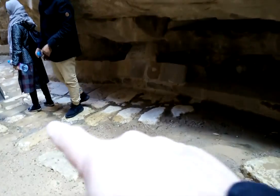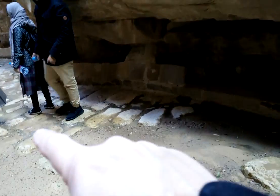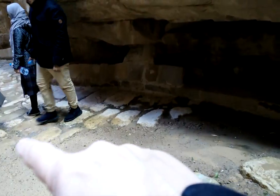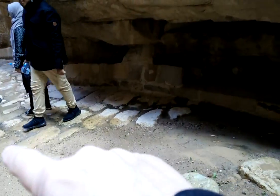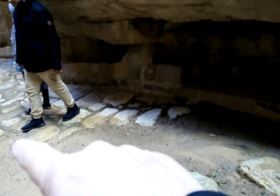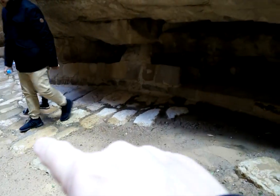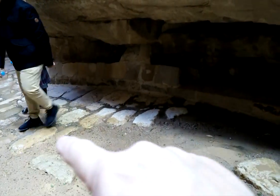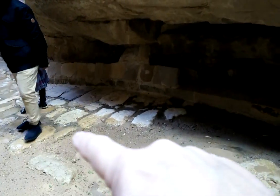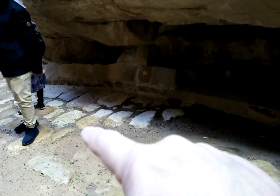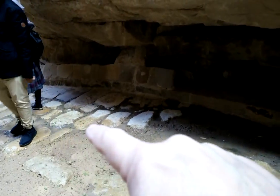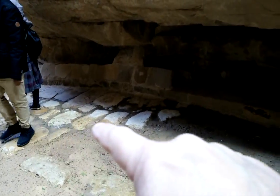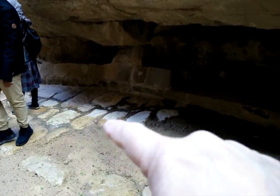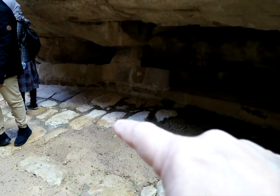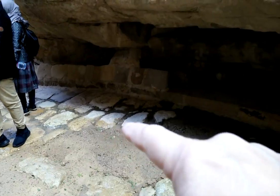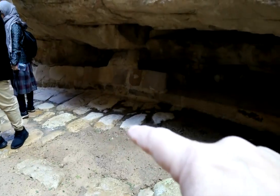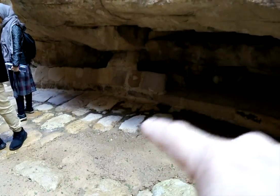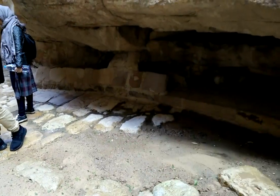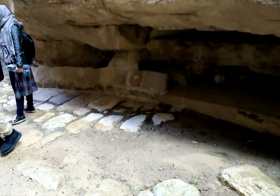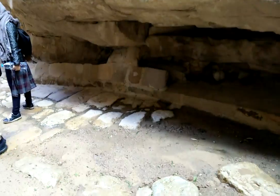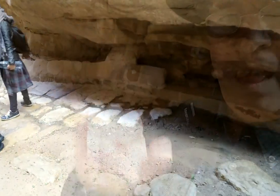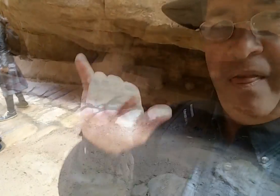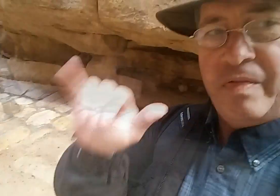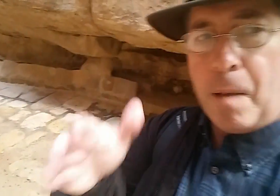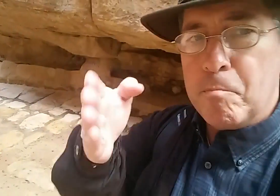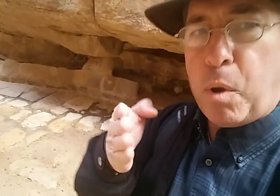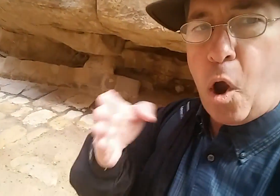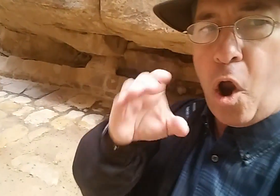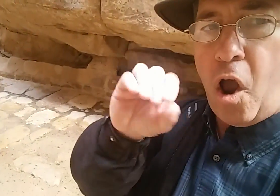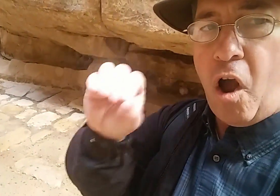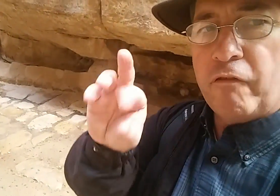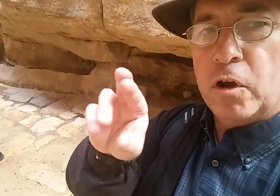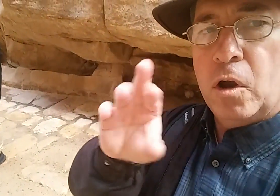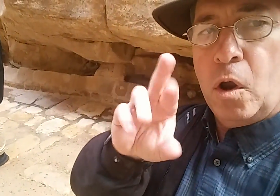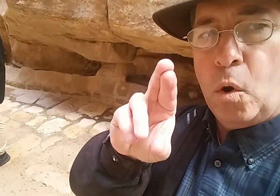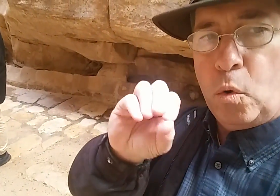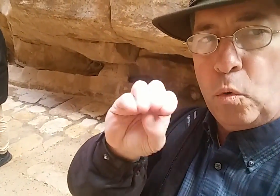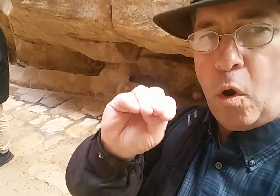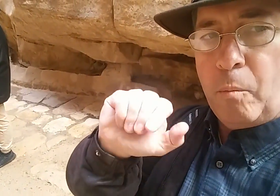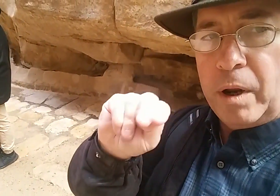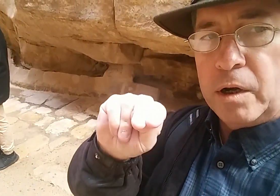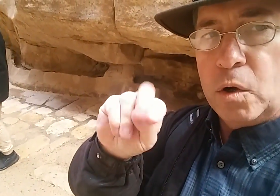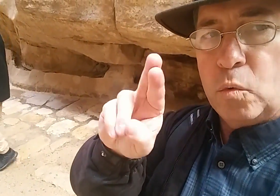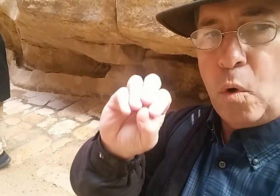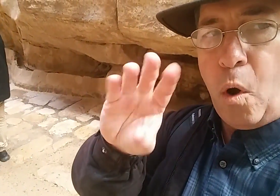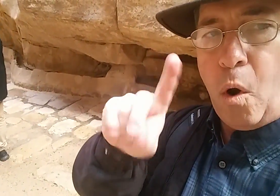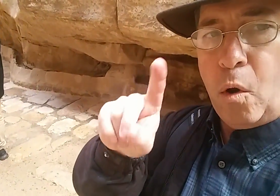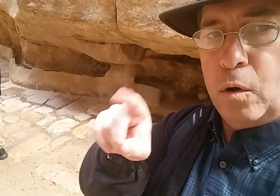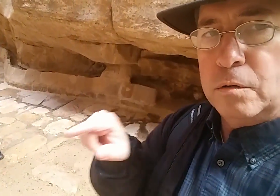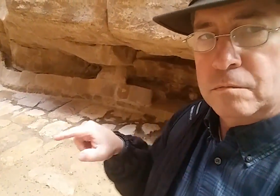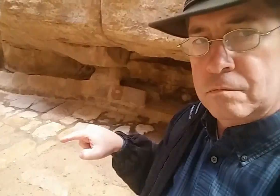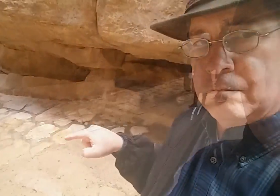went down through. And then you'll see here, the stones that are here are actually part of the old Roman